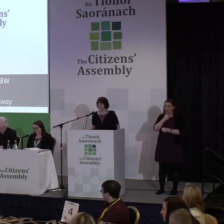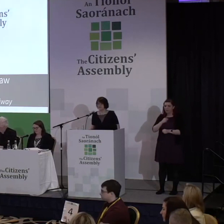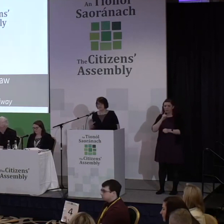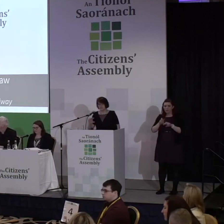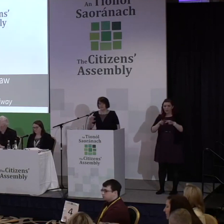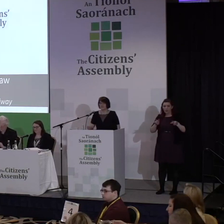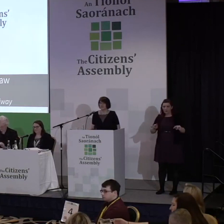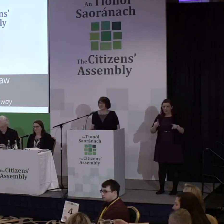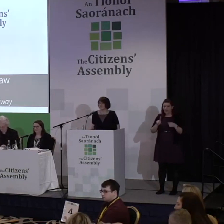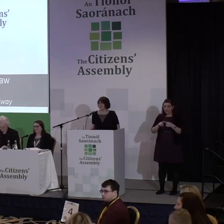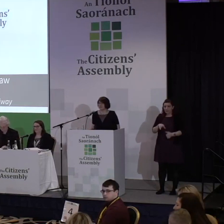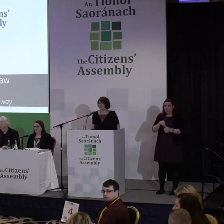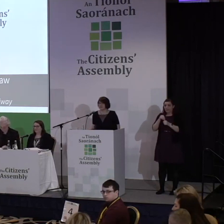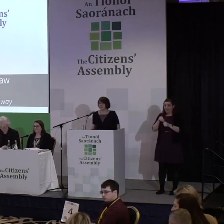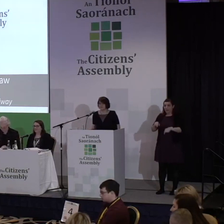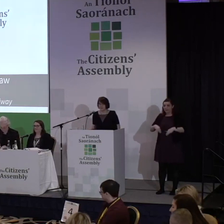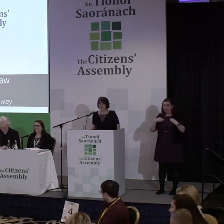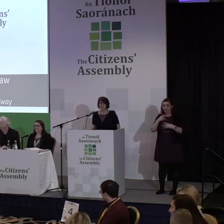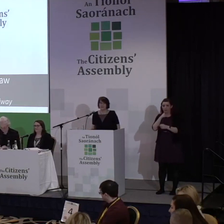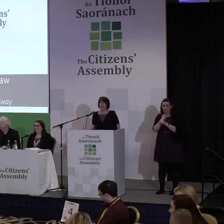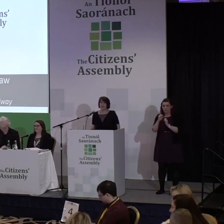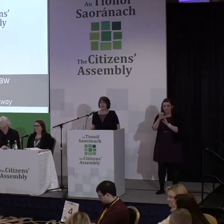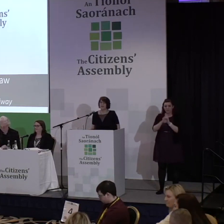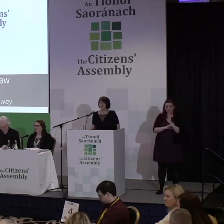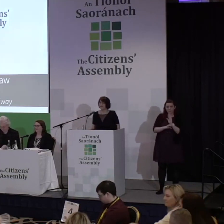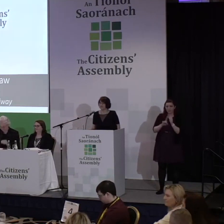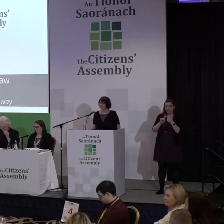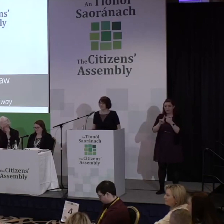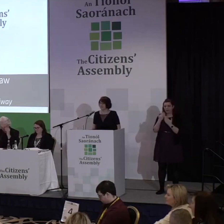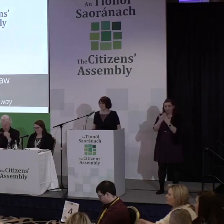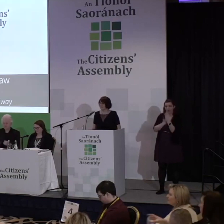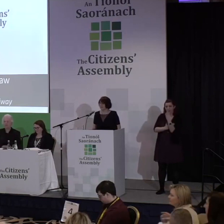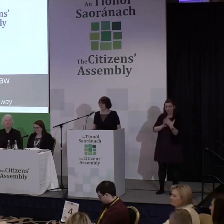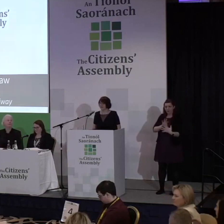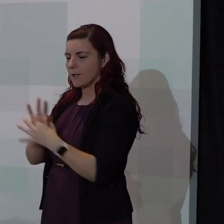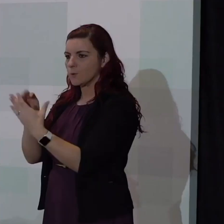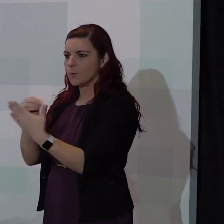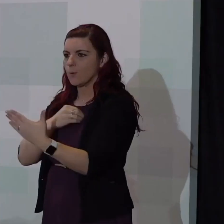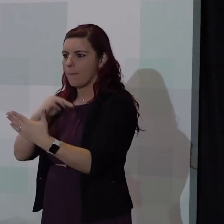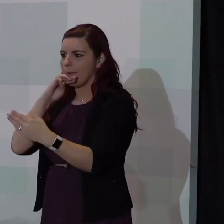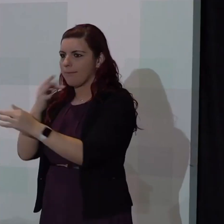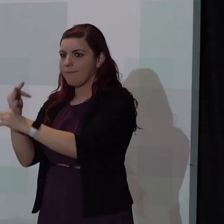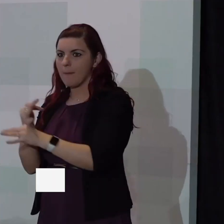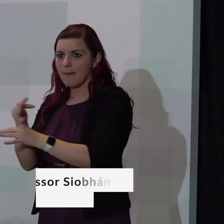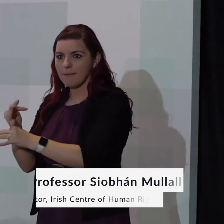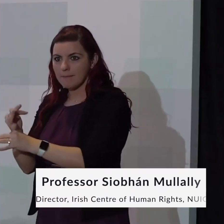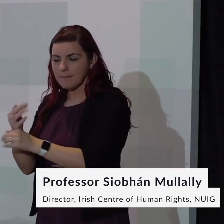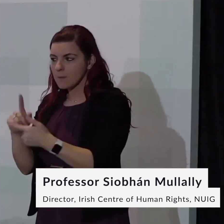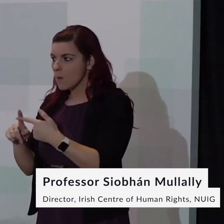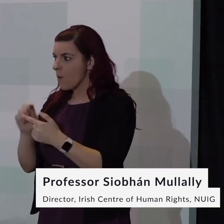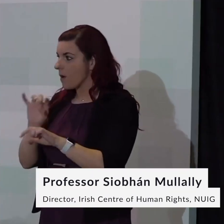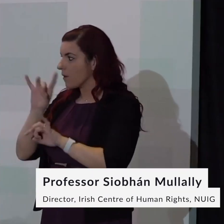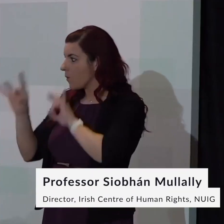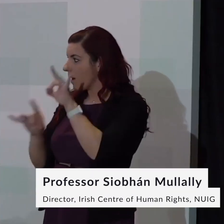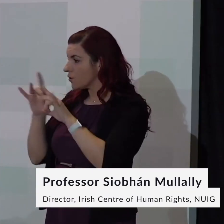and specifically this morning on the constitution and the law in relation to the family. The questions that have been posed to you